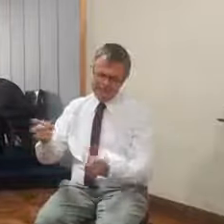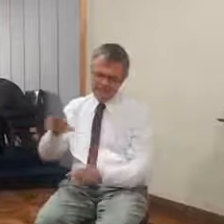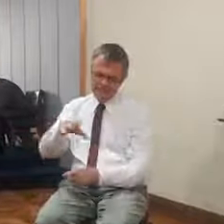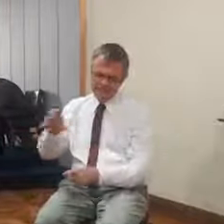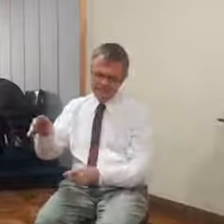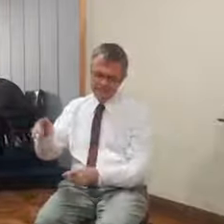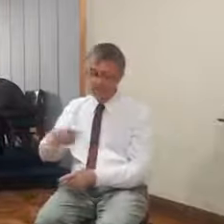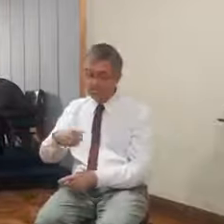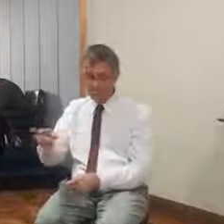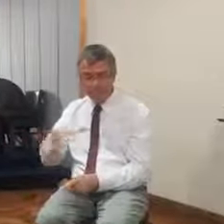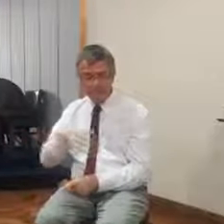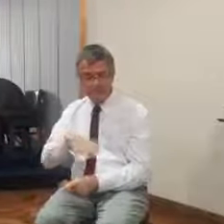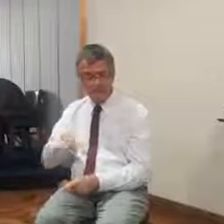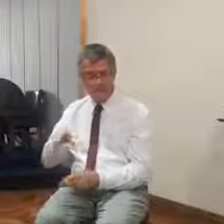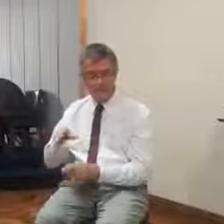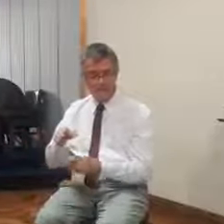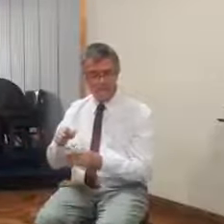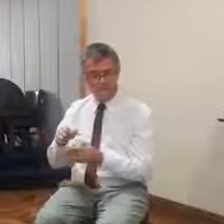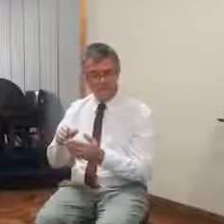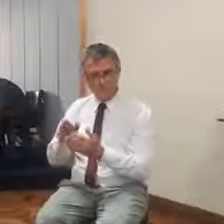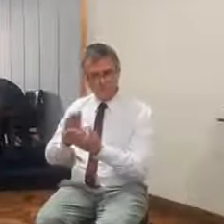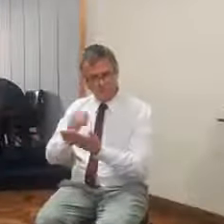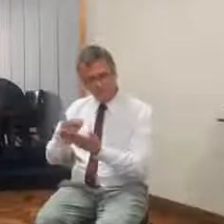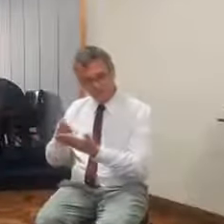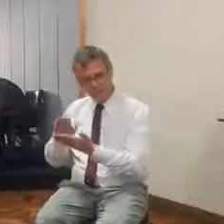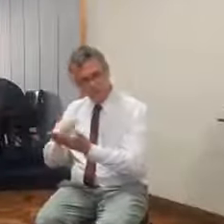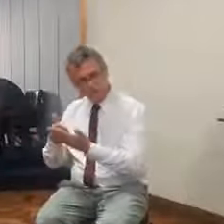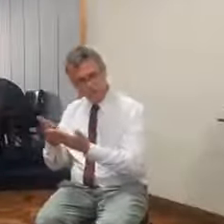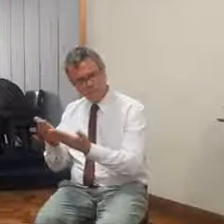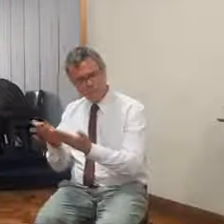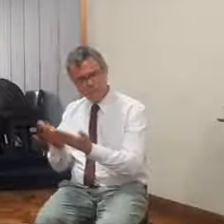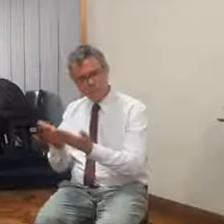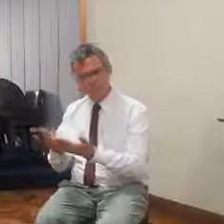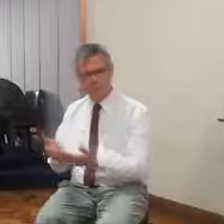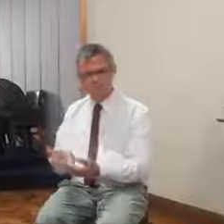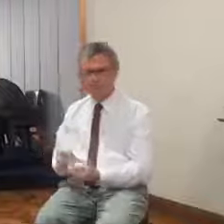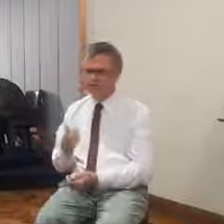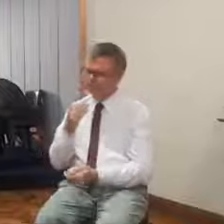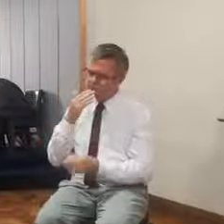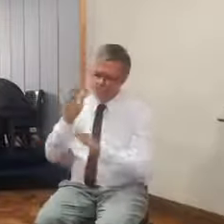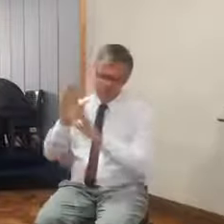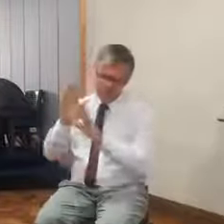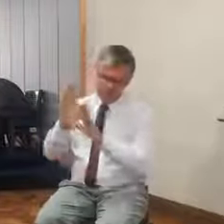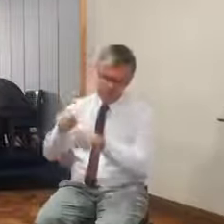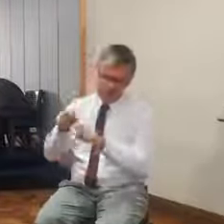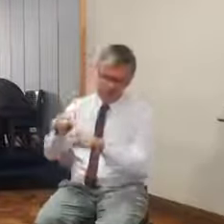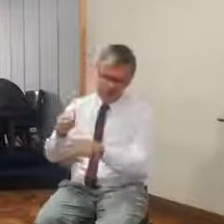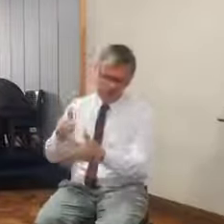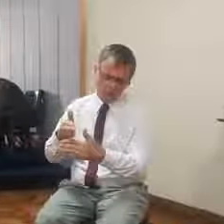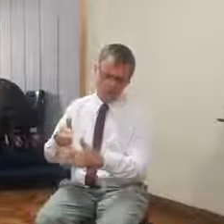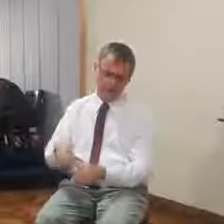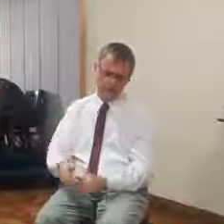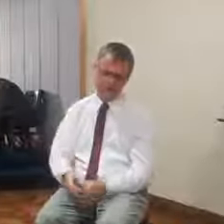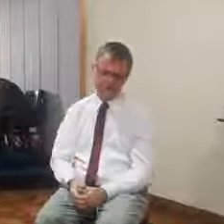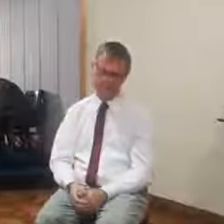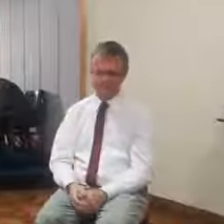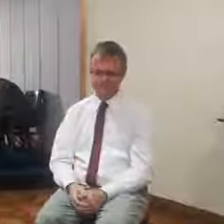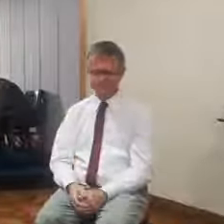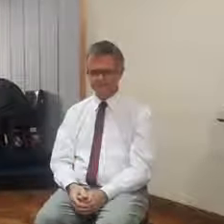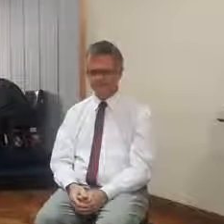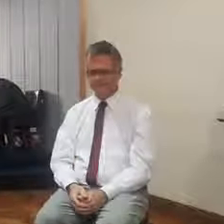thou hast purposed these things. Oh, gracious God, be pleased so to bless, we beseech thee. And we think